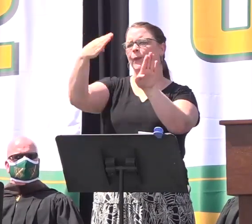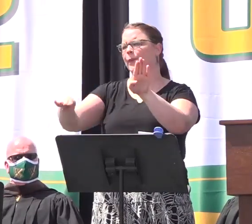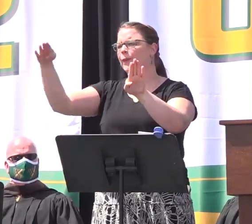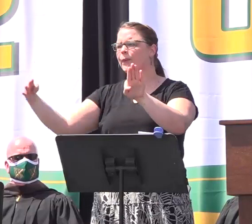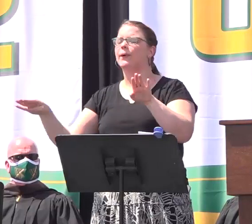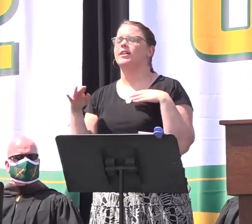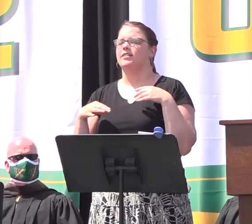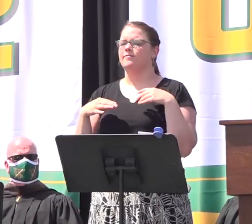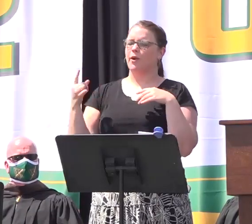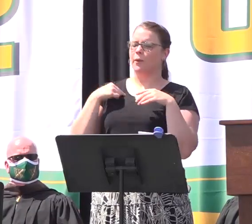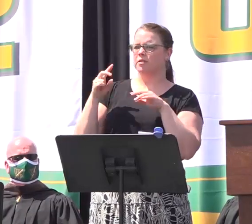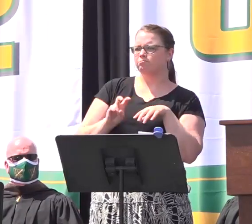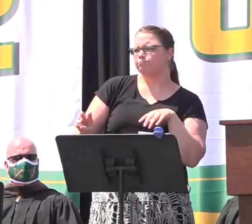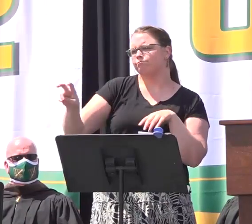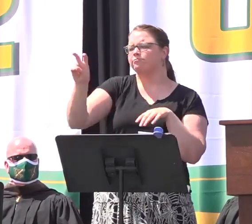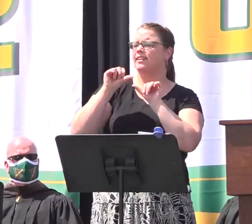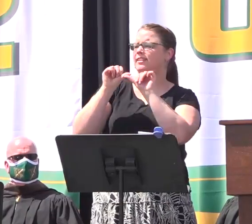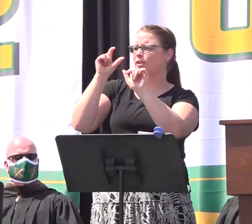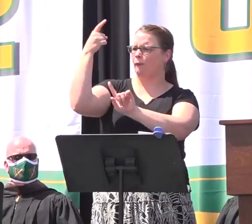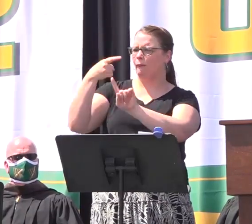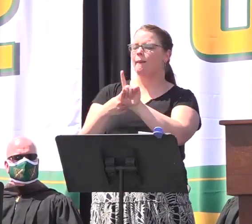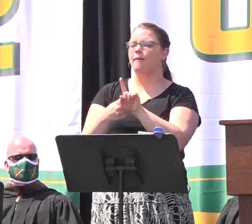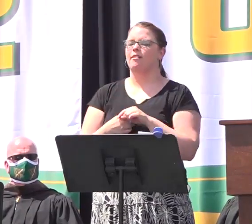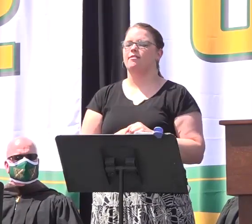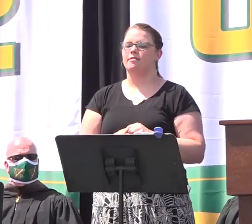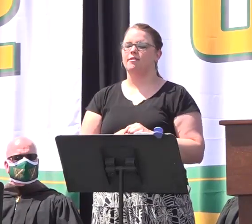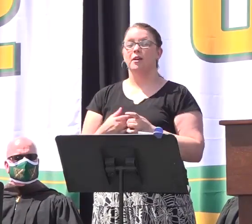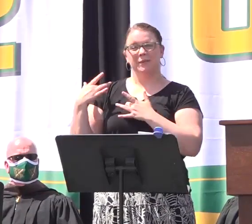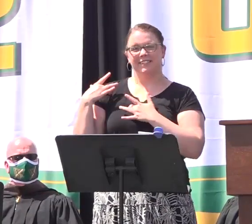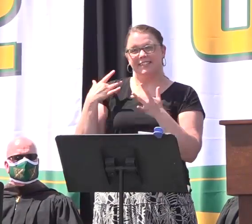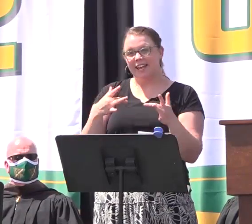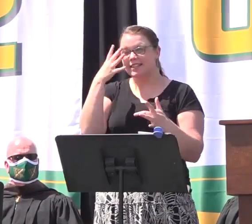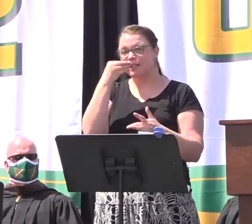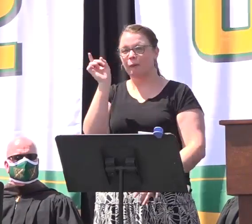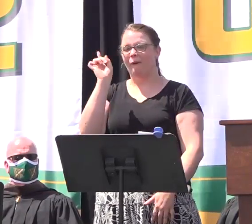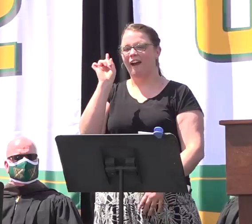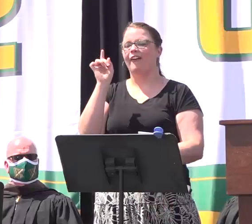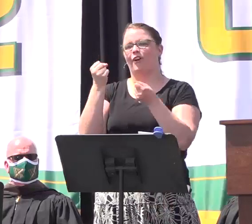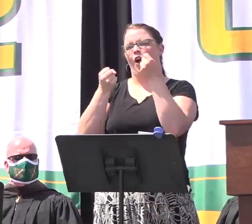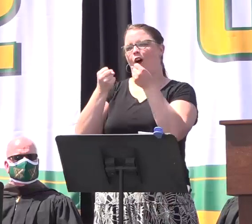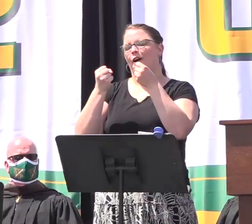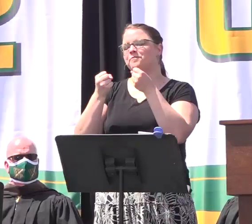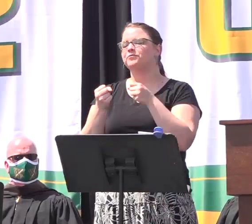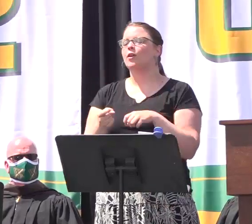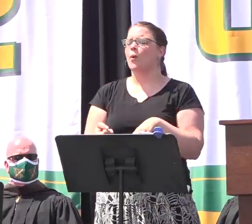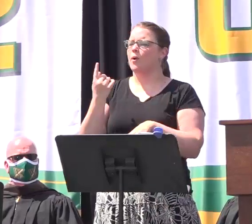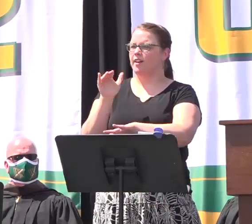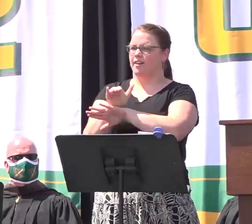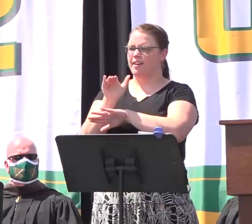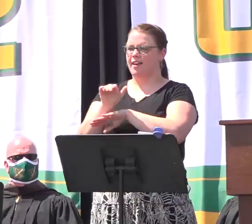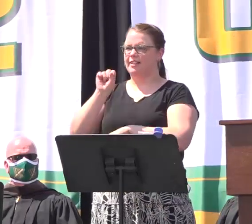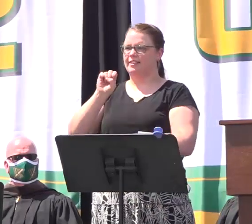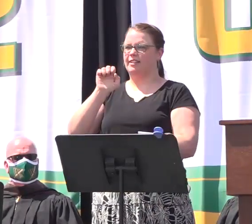it lasted a month after our summer jobs. We mostly slept in the car. One time in Seattle, we came in late and woke up.